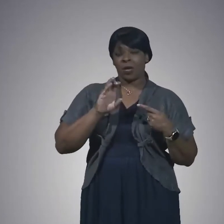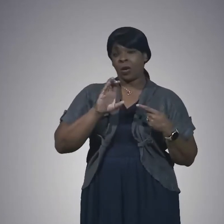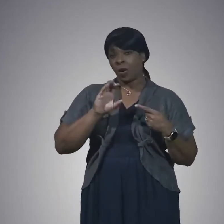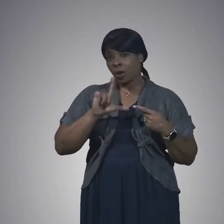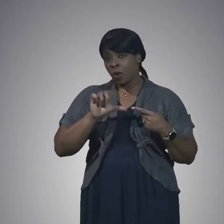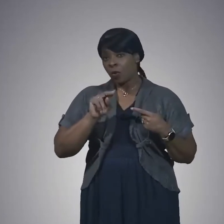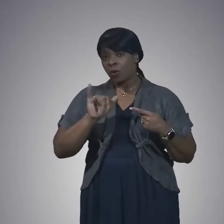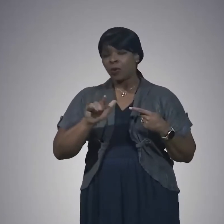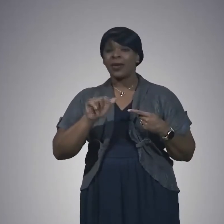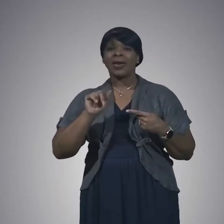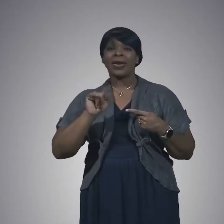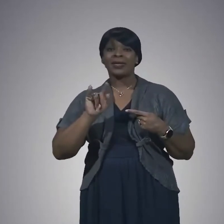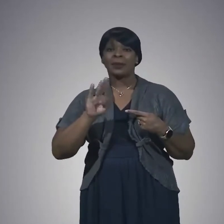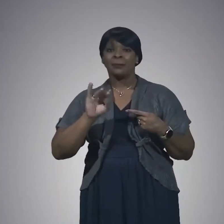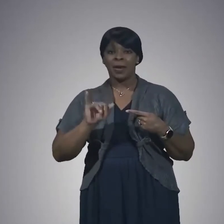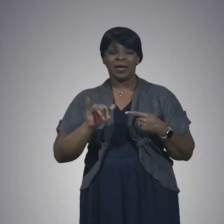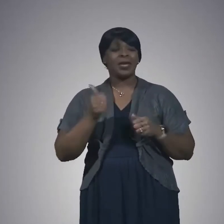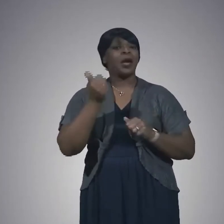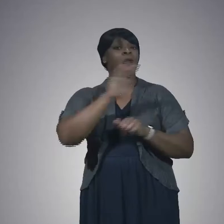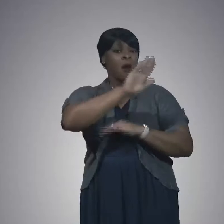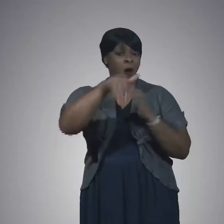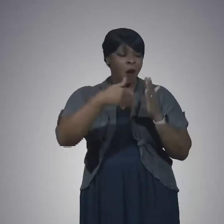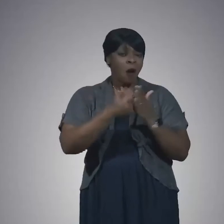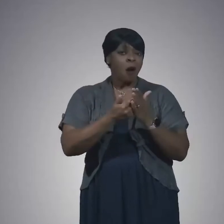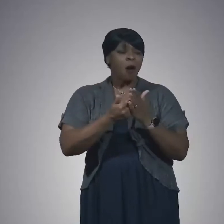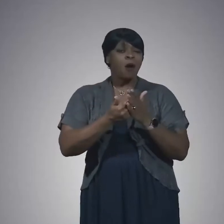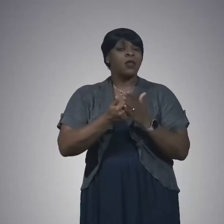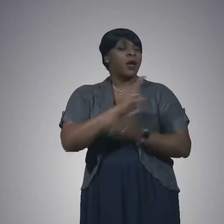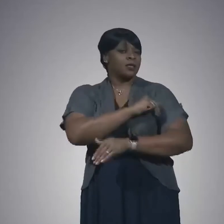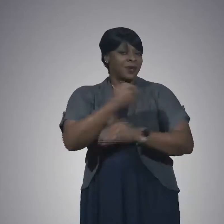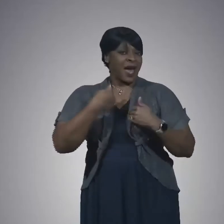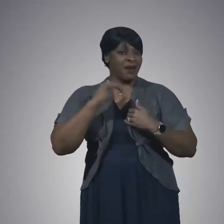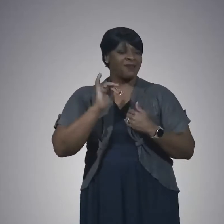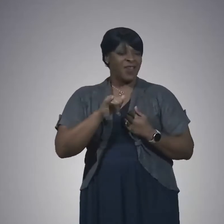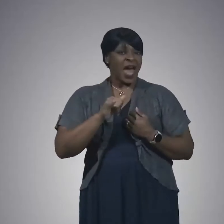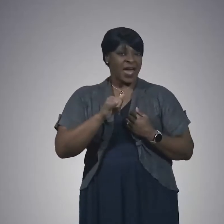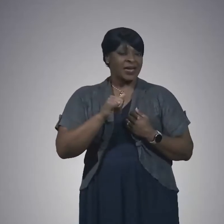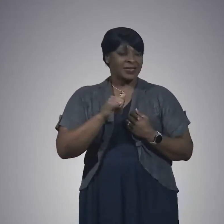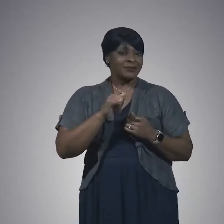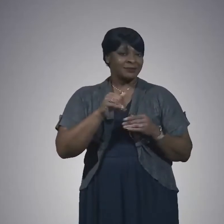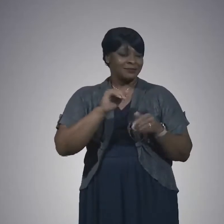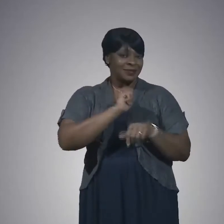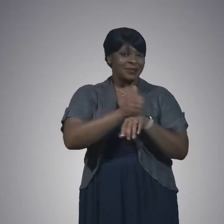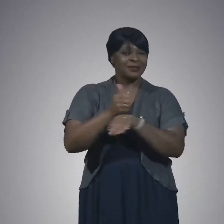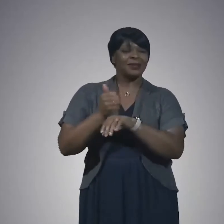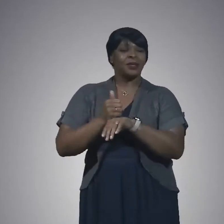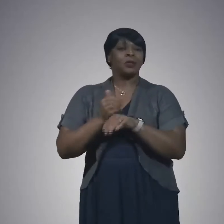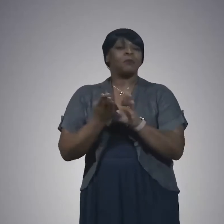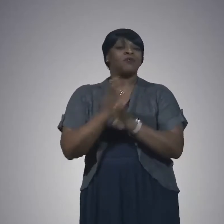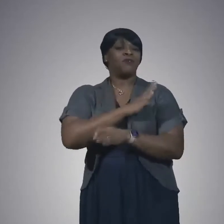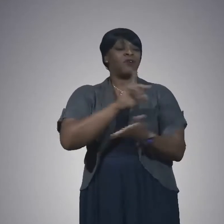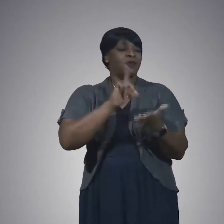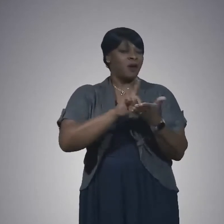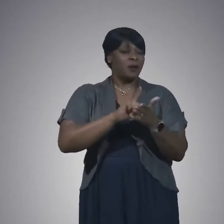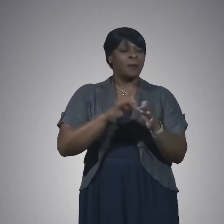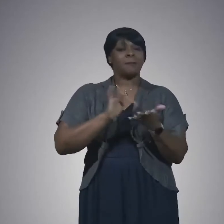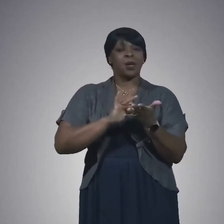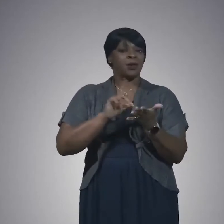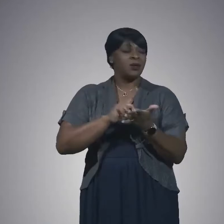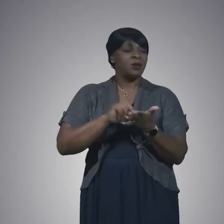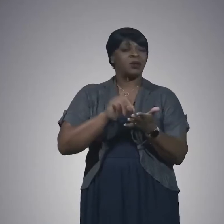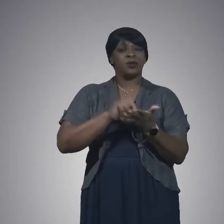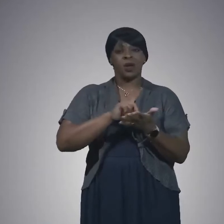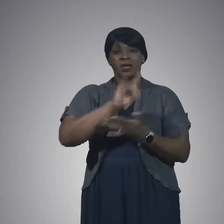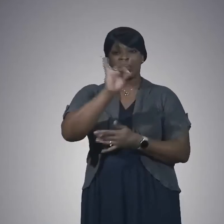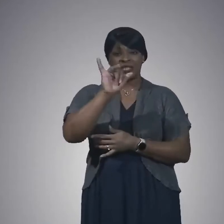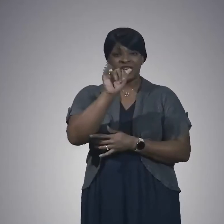of our major hospital systems have those infusion centers, and we're blessed to have that, and they were early adopters. Our medical doctors, Dr. Jane and